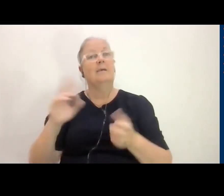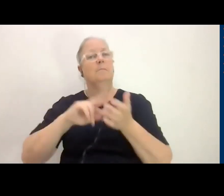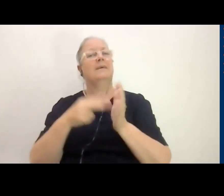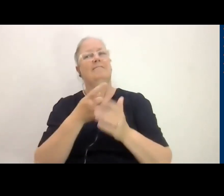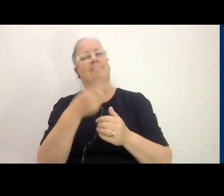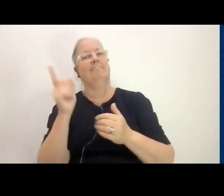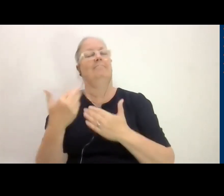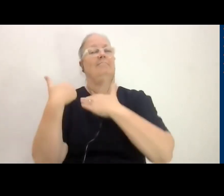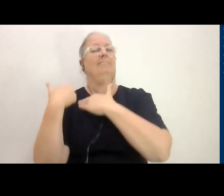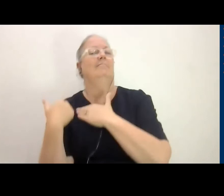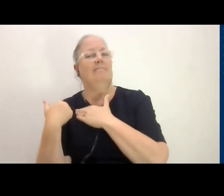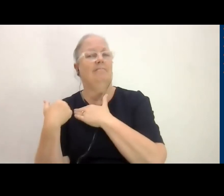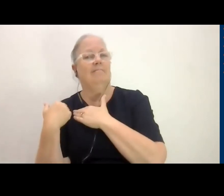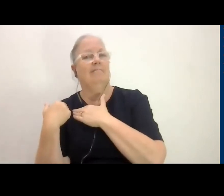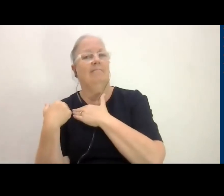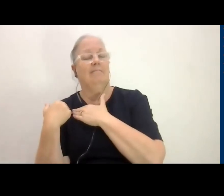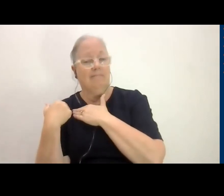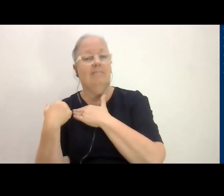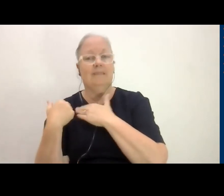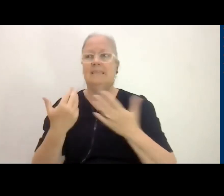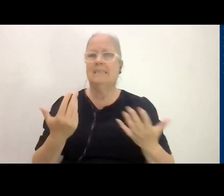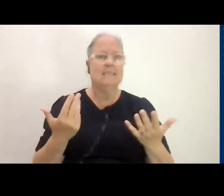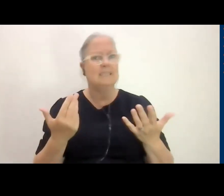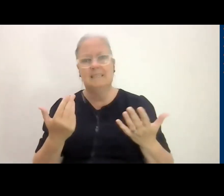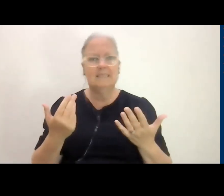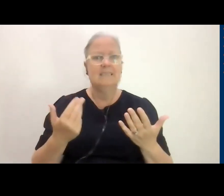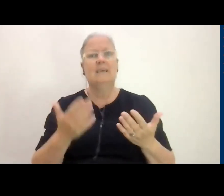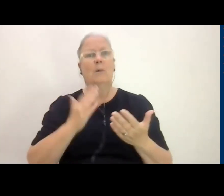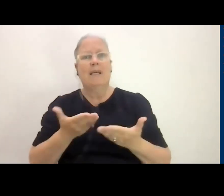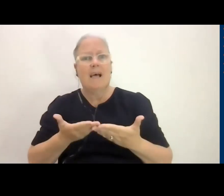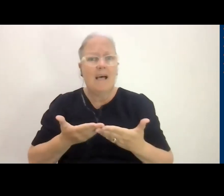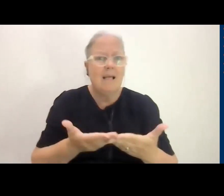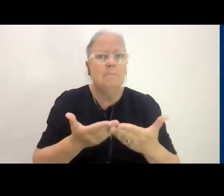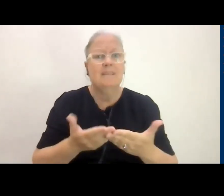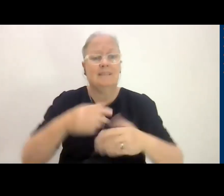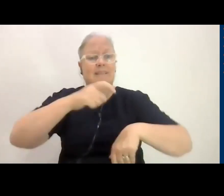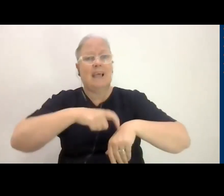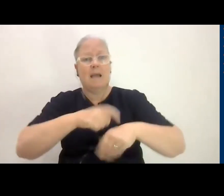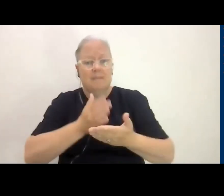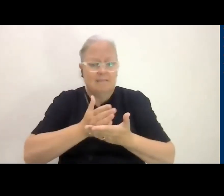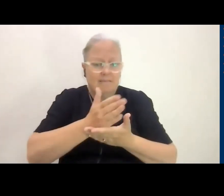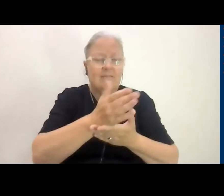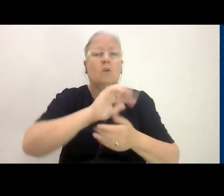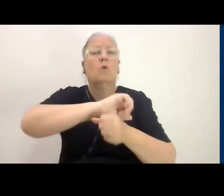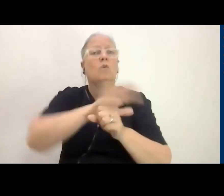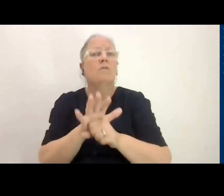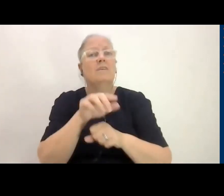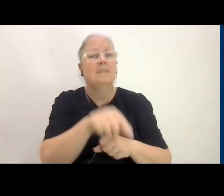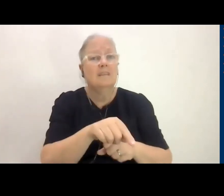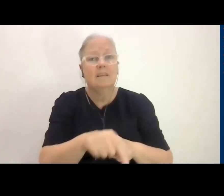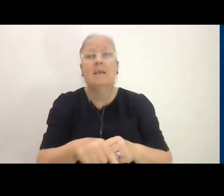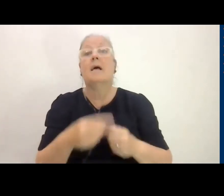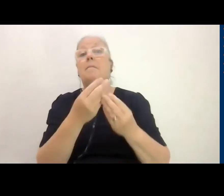the increase in demand for health services during the COVID-19 pandemic. And as we've heard from a lot of health